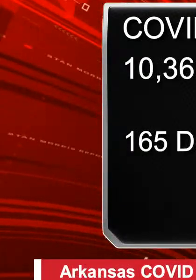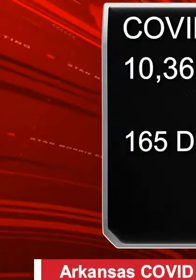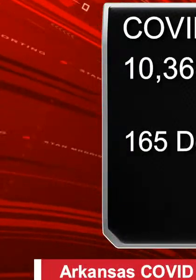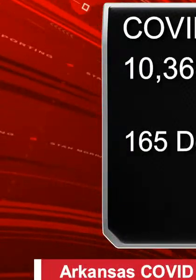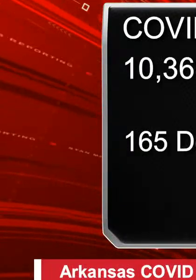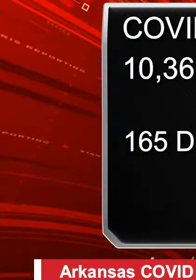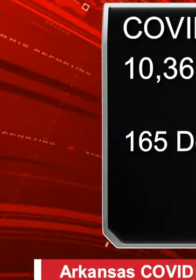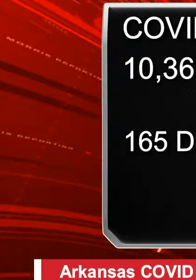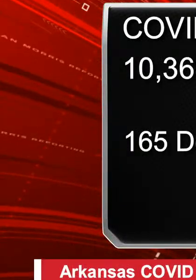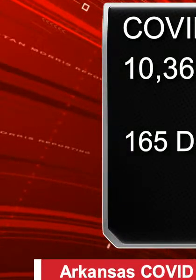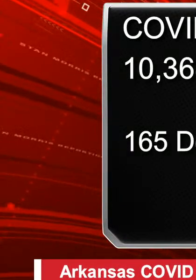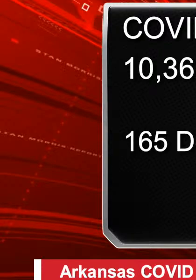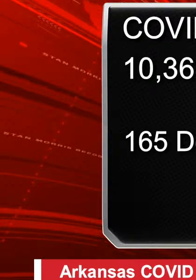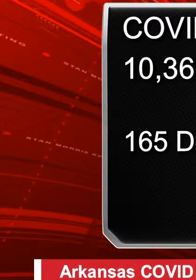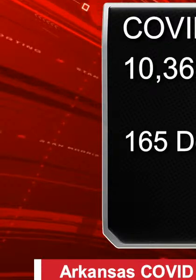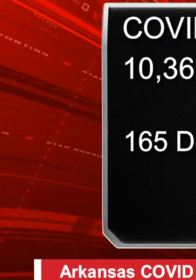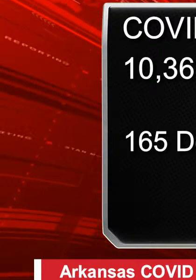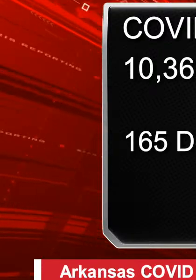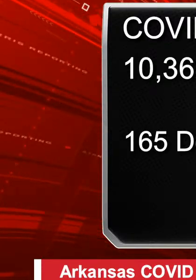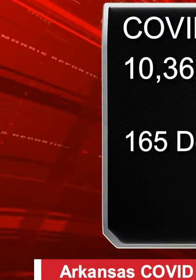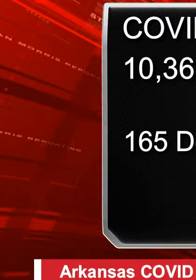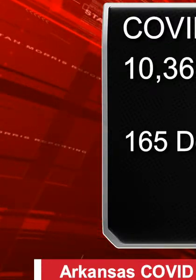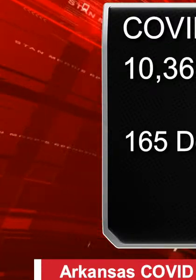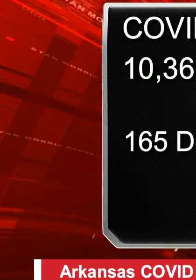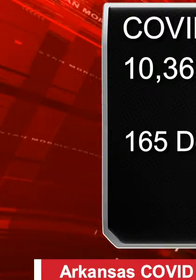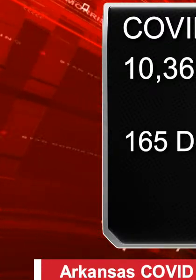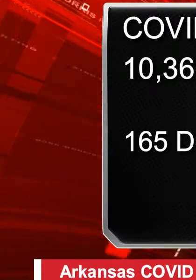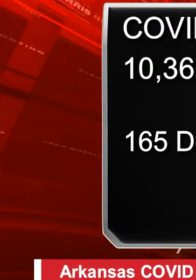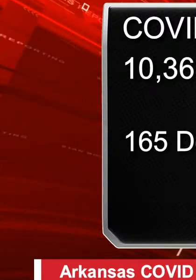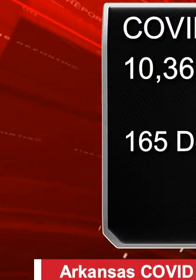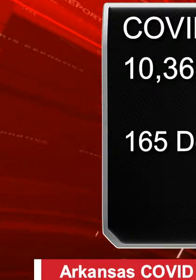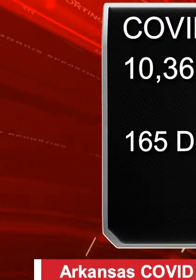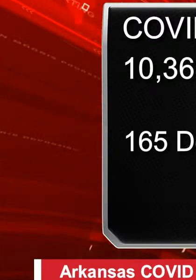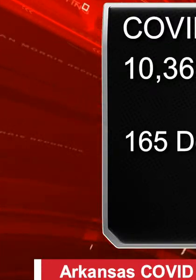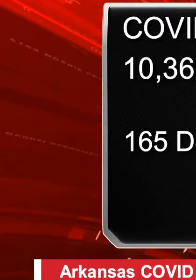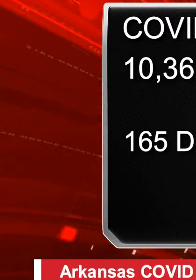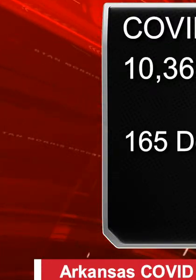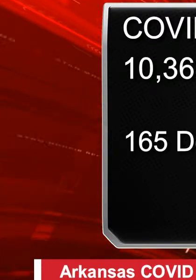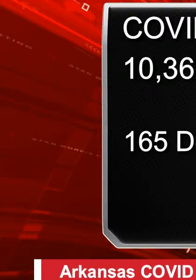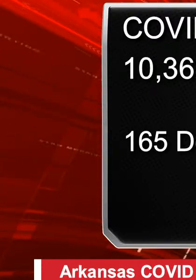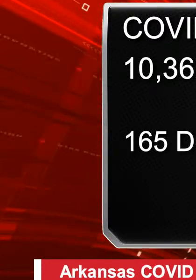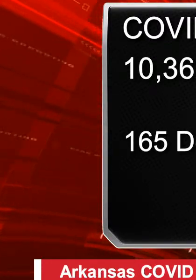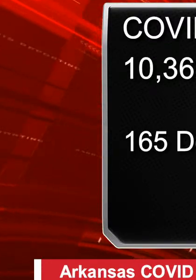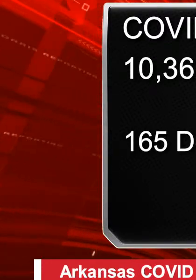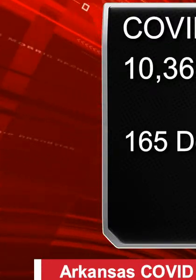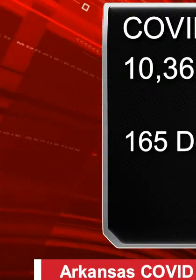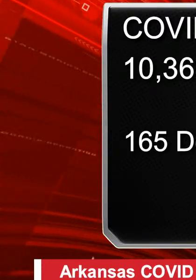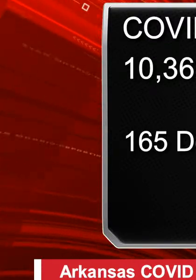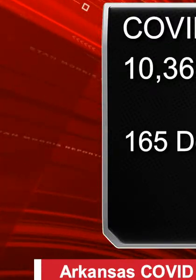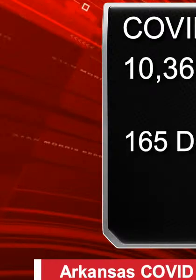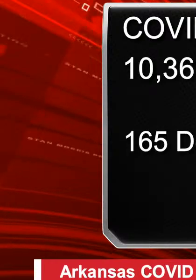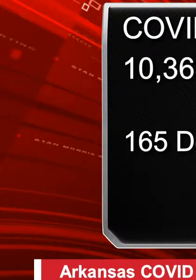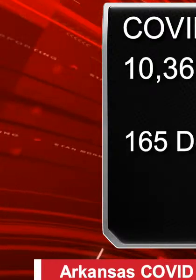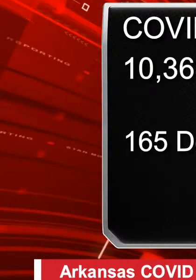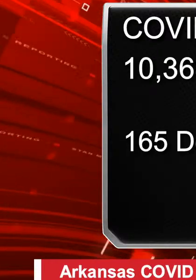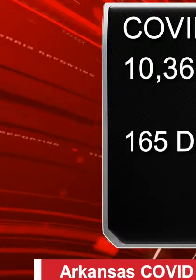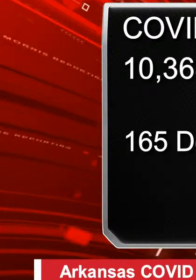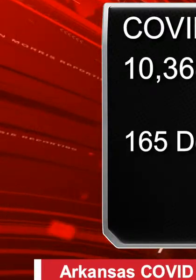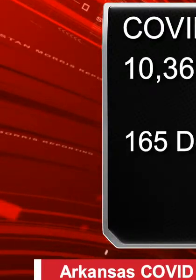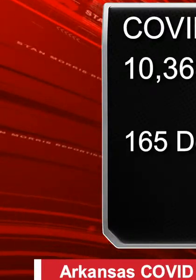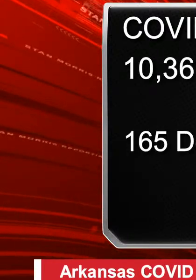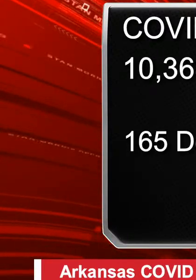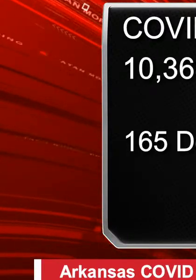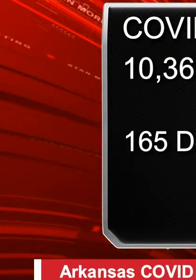So we're still with you here on NEA Report, and we appreciate all of you who have stuck with us today during the press conference. I wanted to hit a few points before we ended